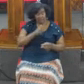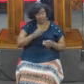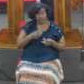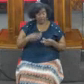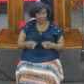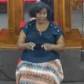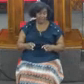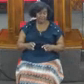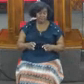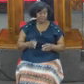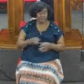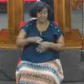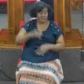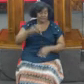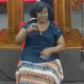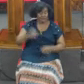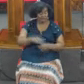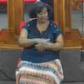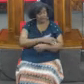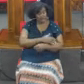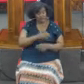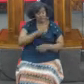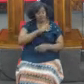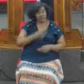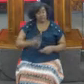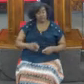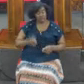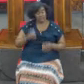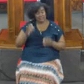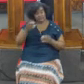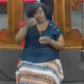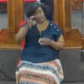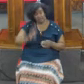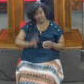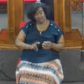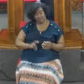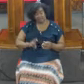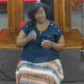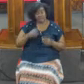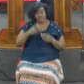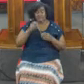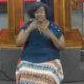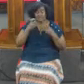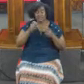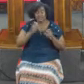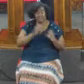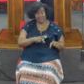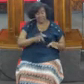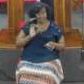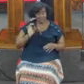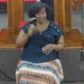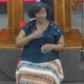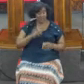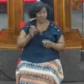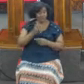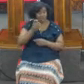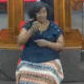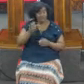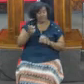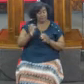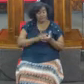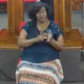old-fashioned, spirit-filled Christian. Christ-honoring, sin-hating, soul-winning,